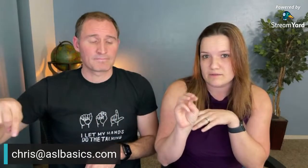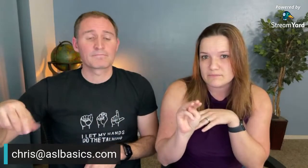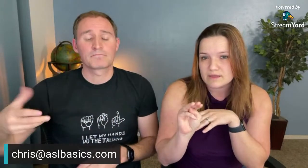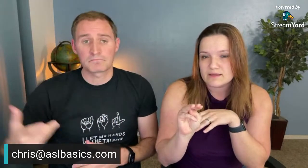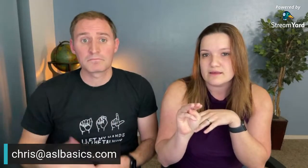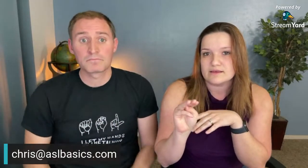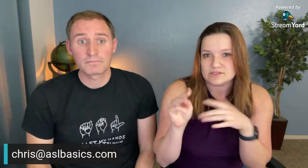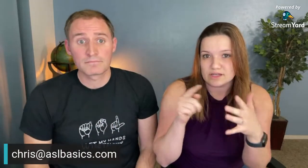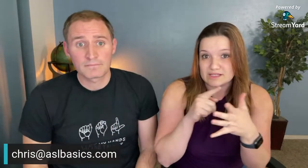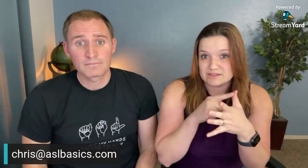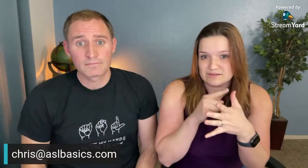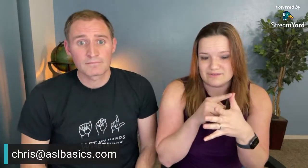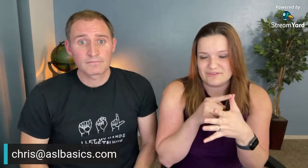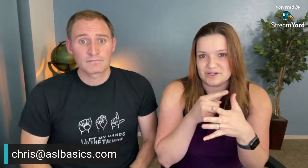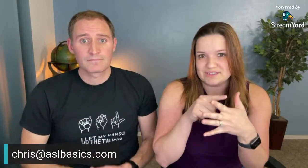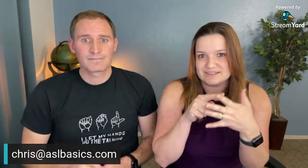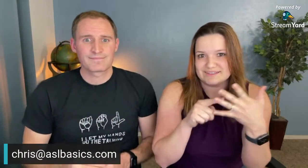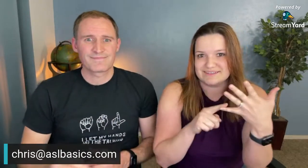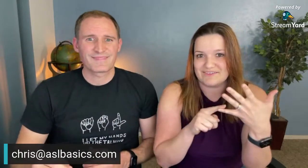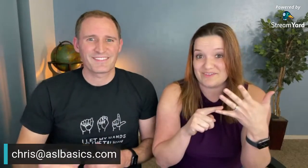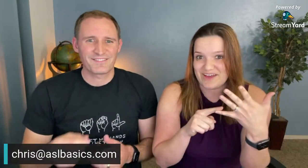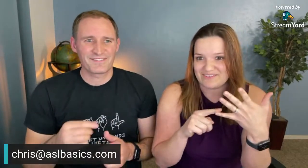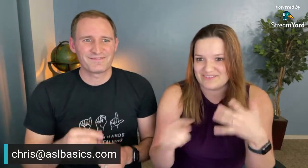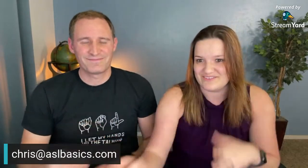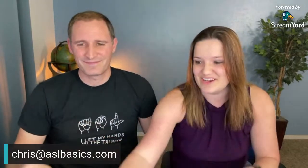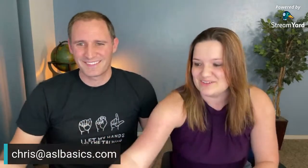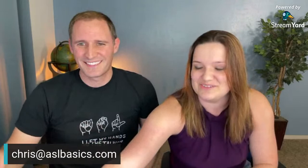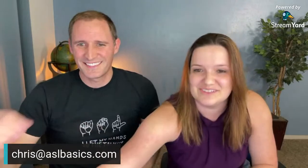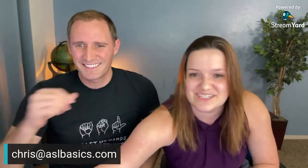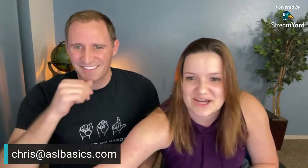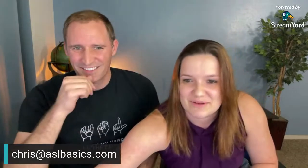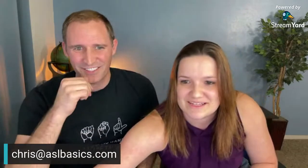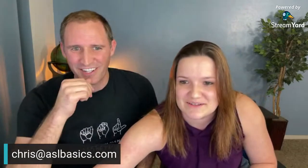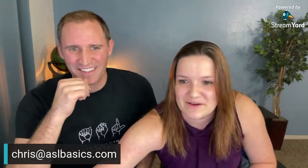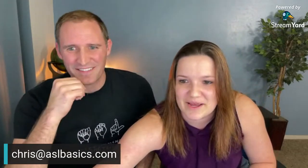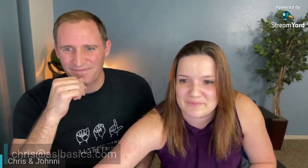chris@aslbasics.com. So that's the first of the 5. Very cool. Good job, guys. Congrats, okay. Adam.